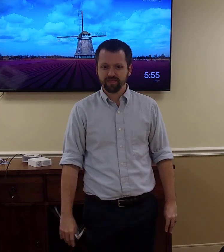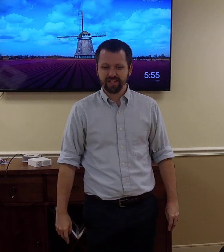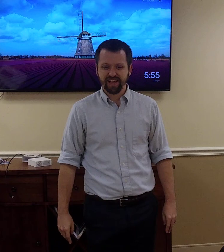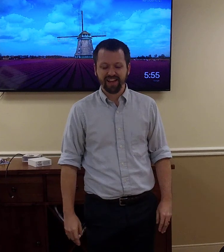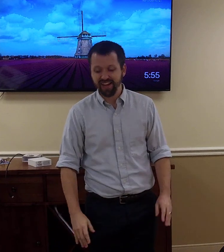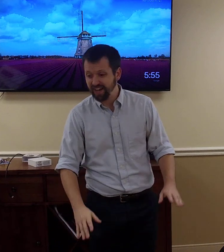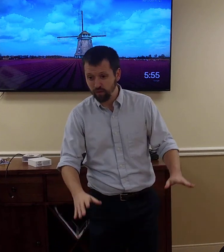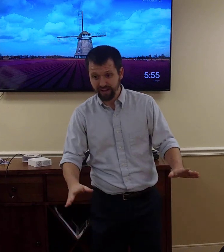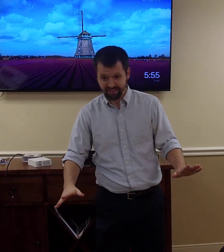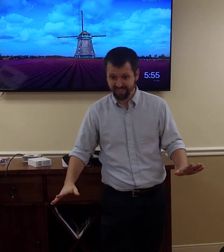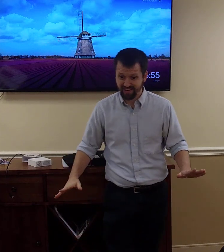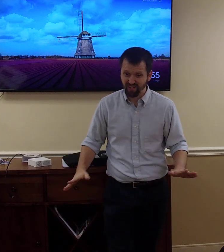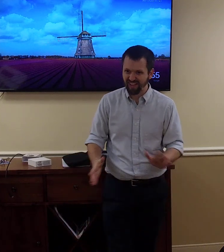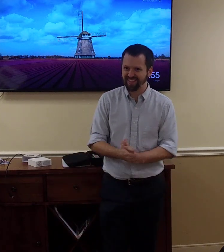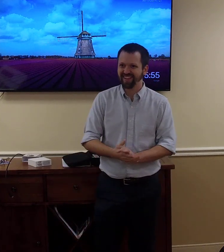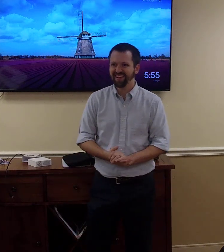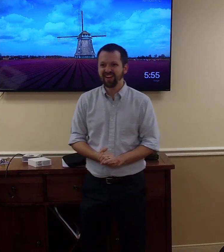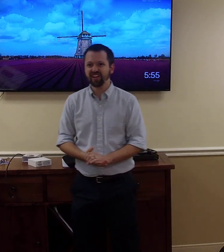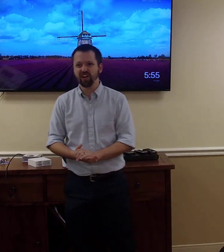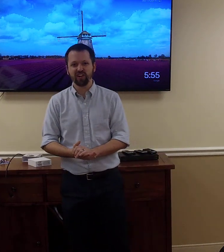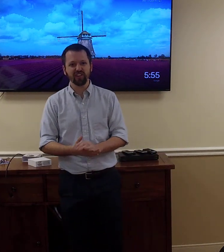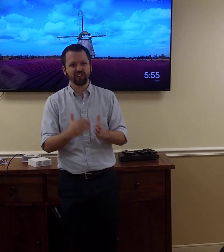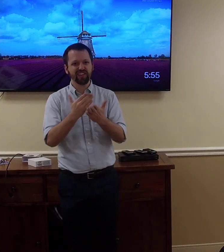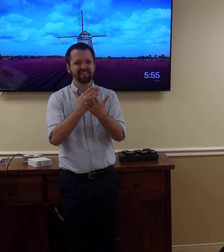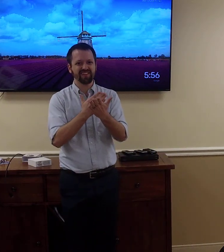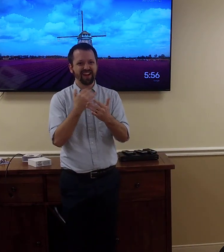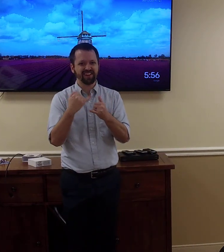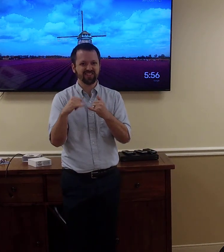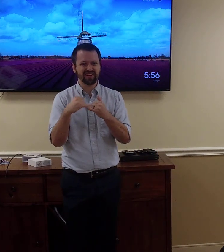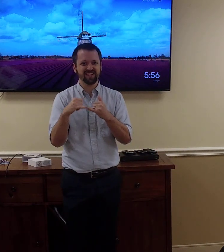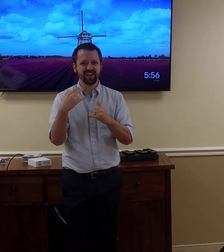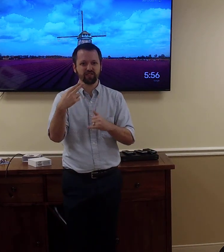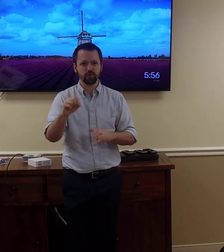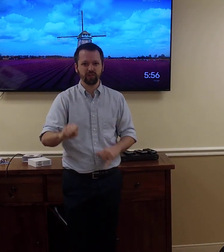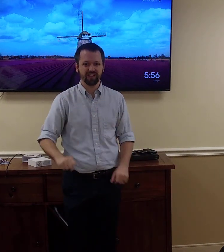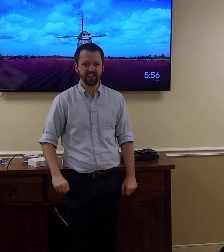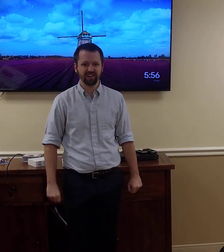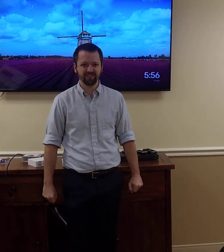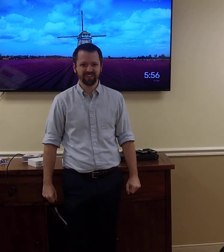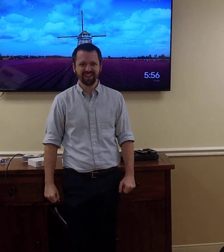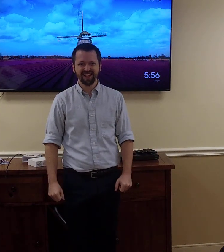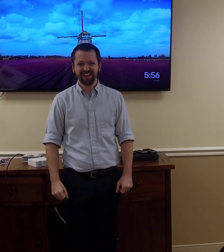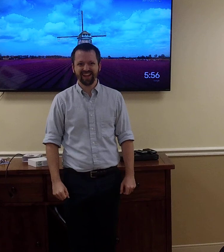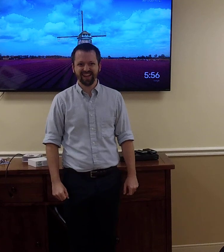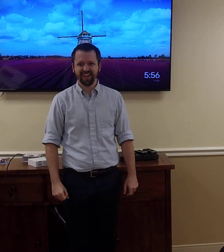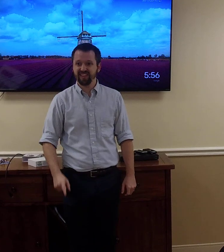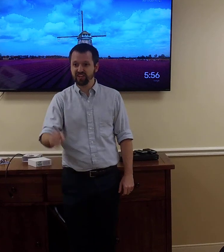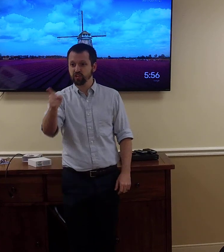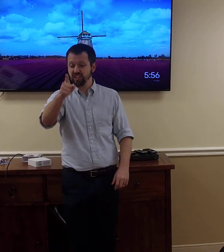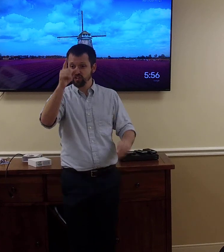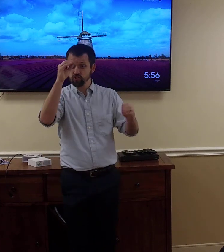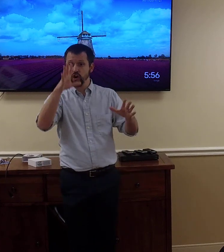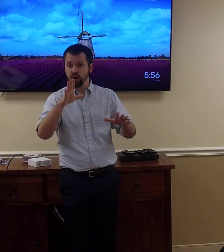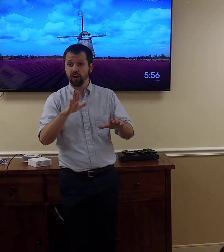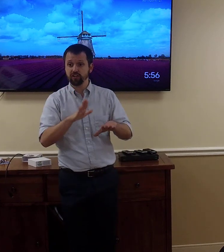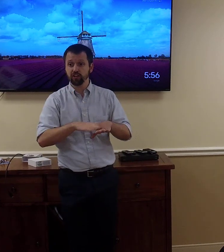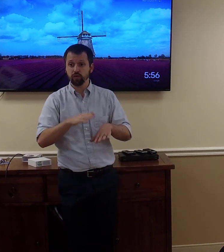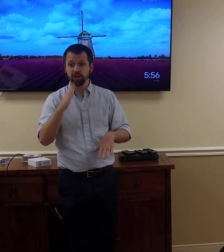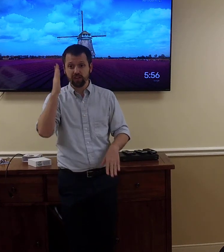Yeah, anyway, so that's there you all go, a little lesson on how to cheat in high school. And that your teachers are onto you, we